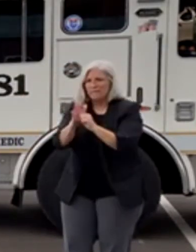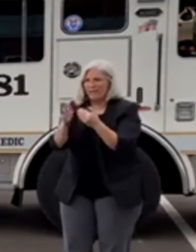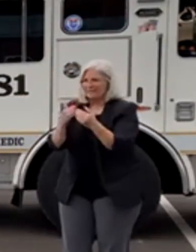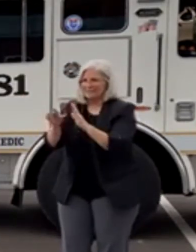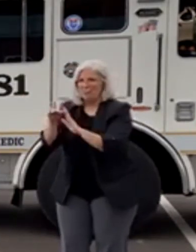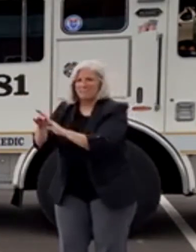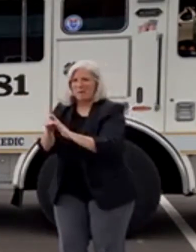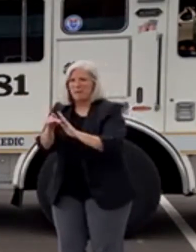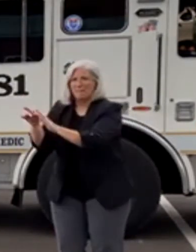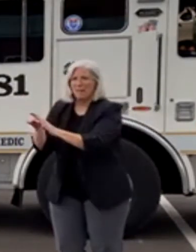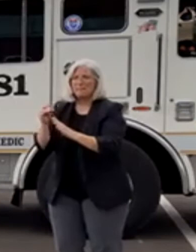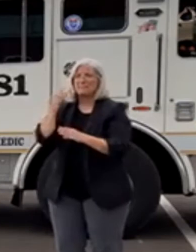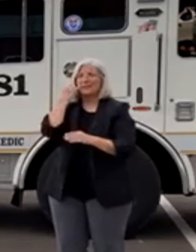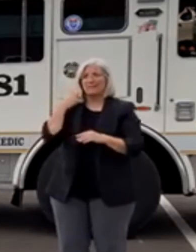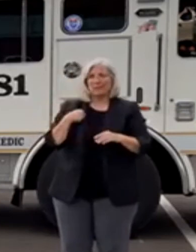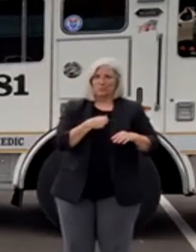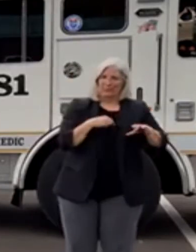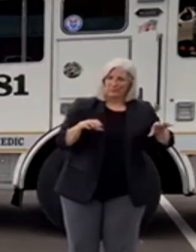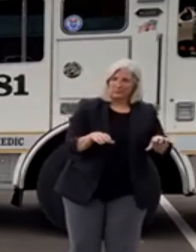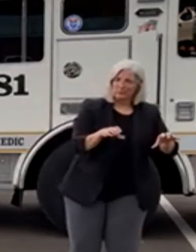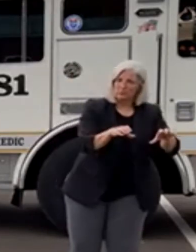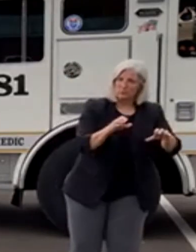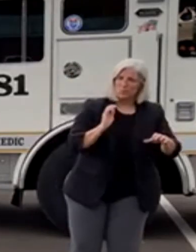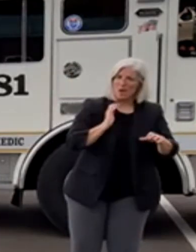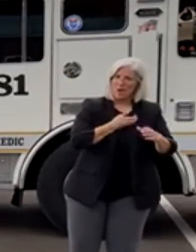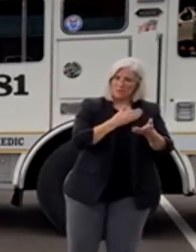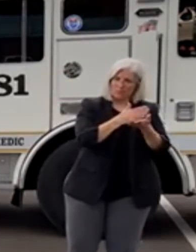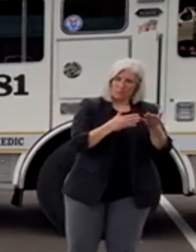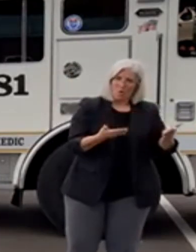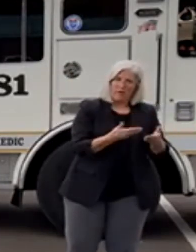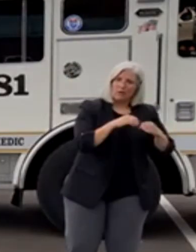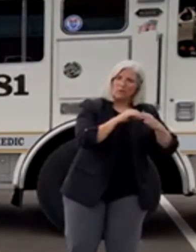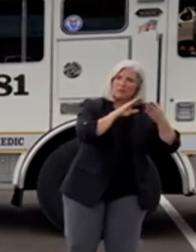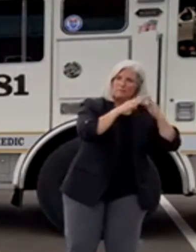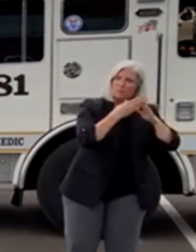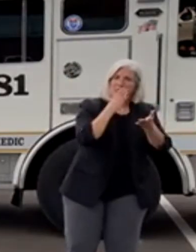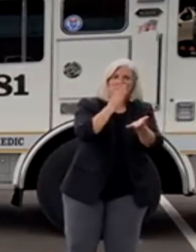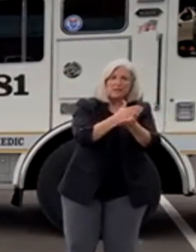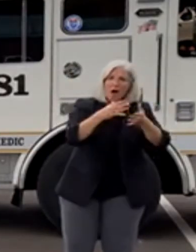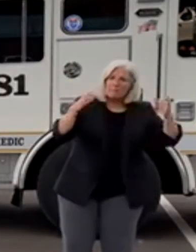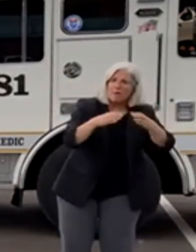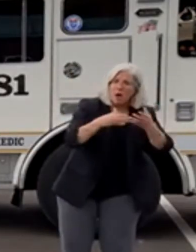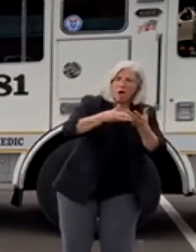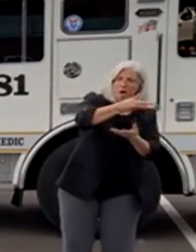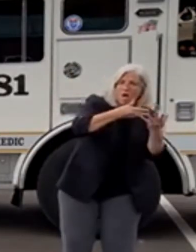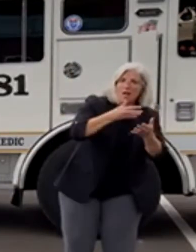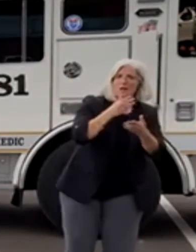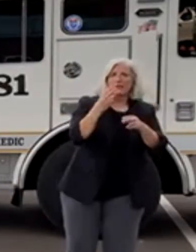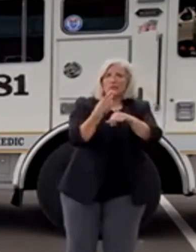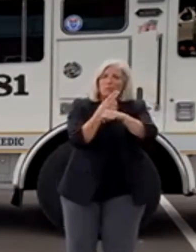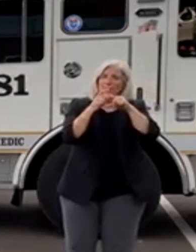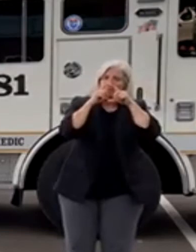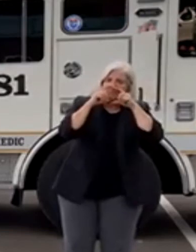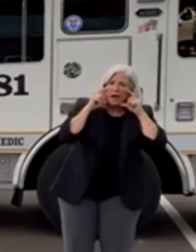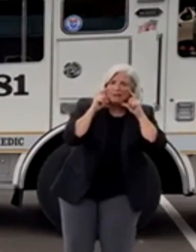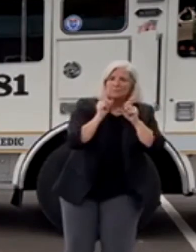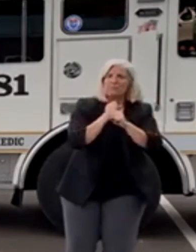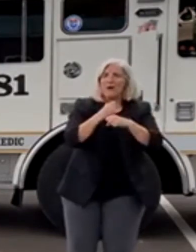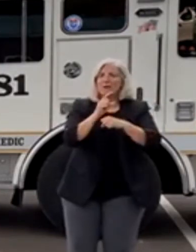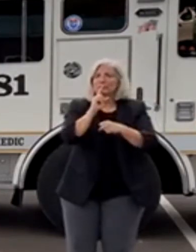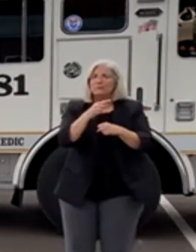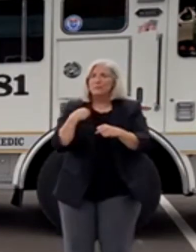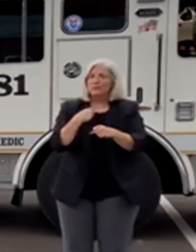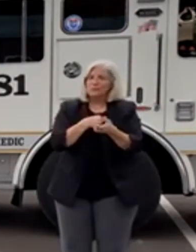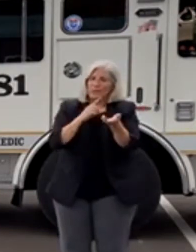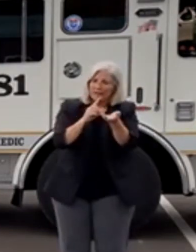community, if we stop gathering, use our face mask, make space for allowing